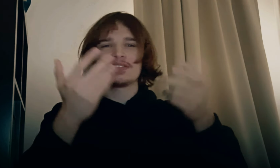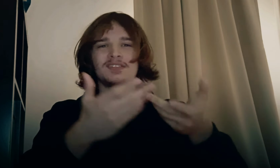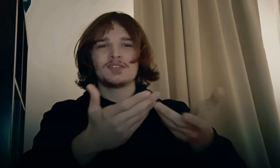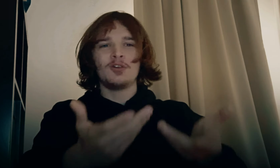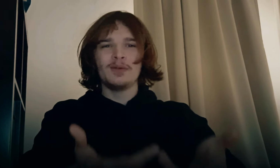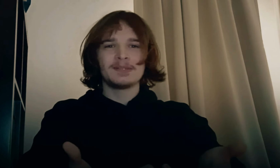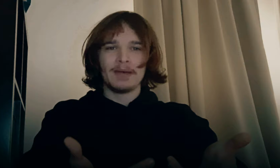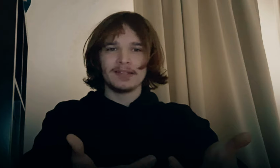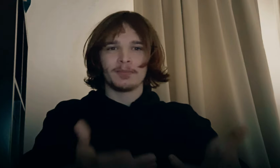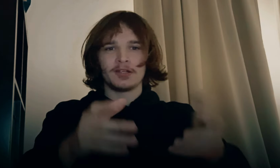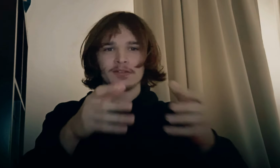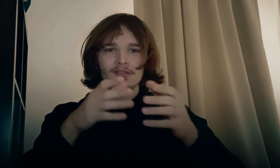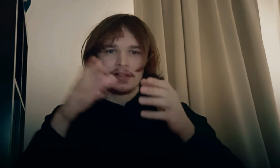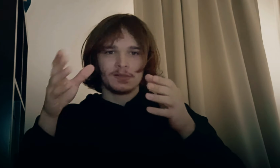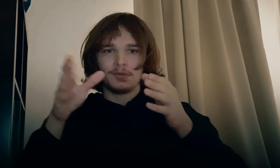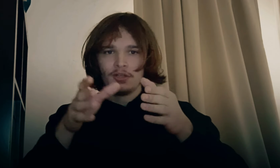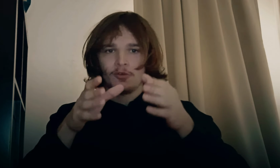It's always better because, as we know,